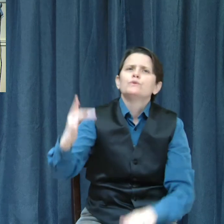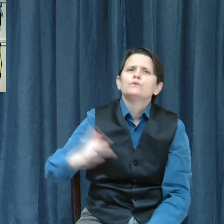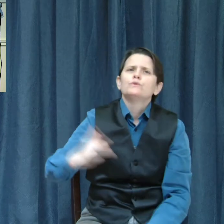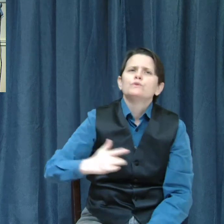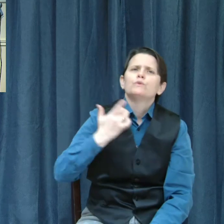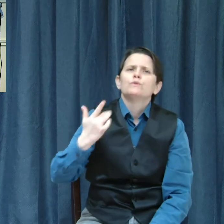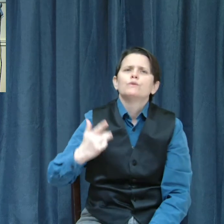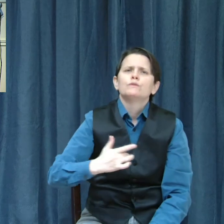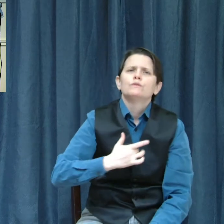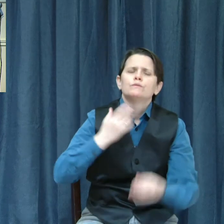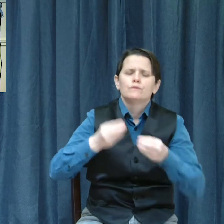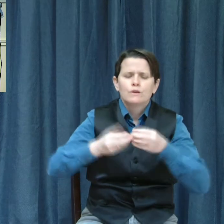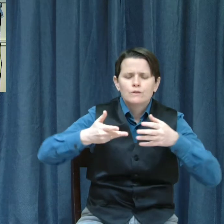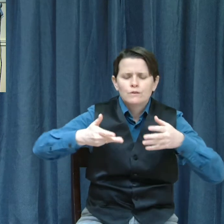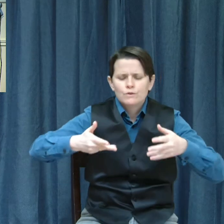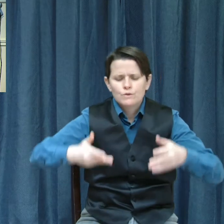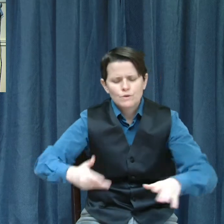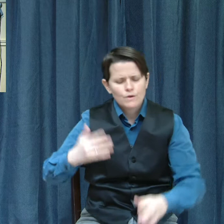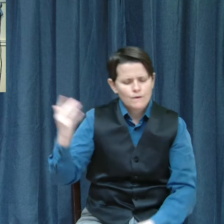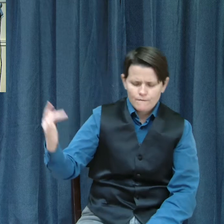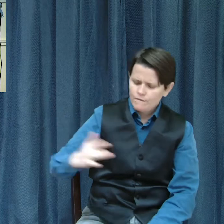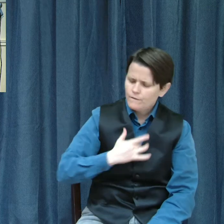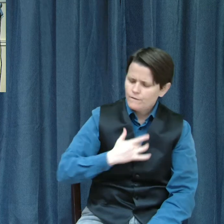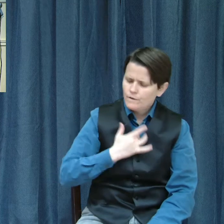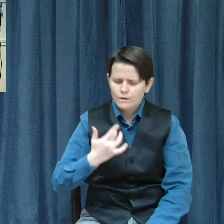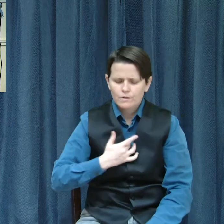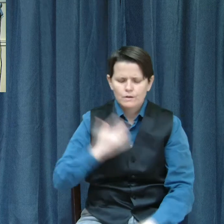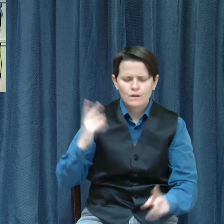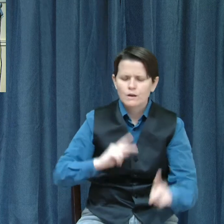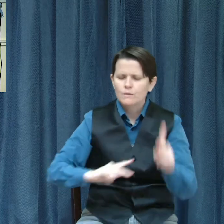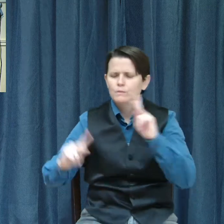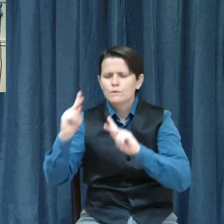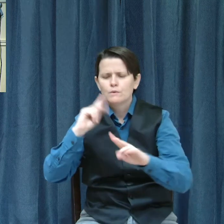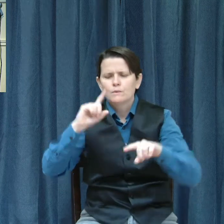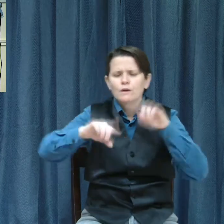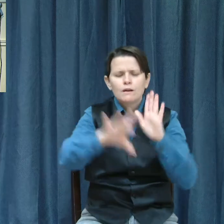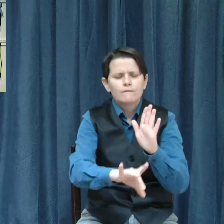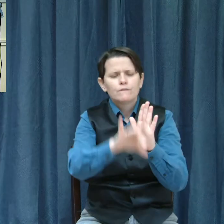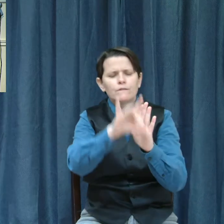one can find you, I will remind you.